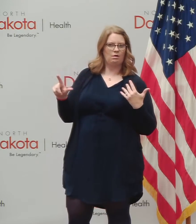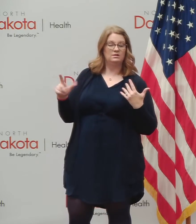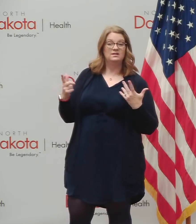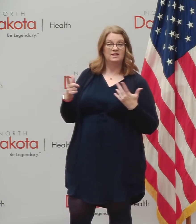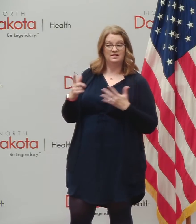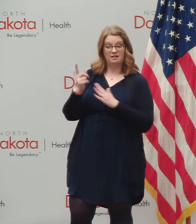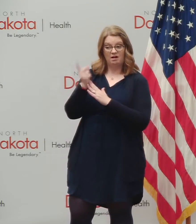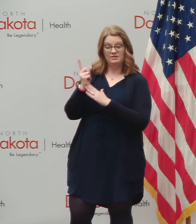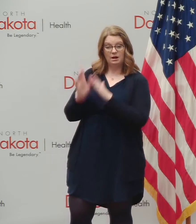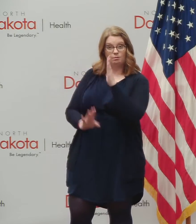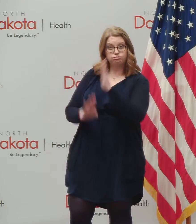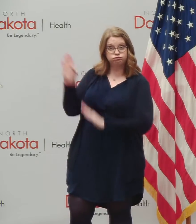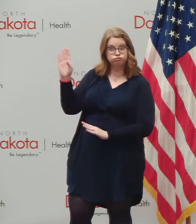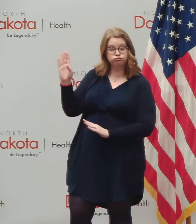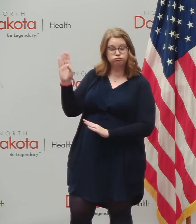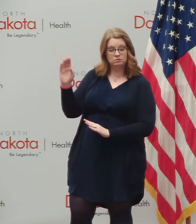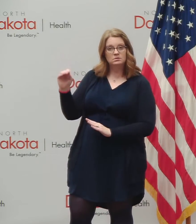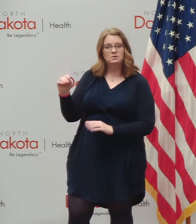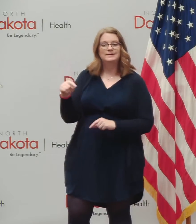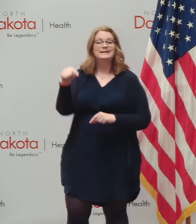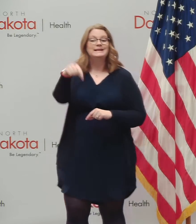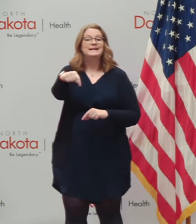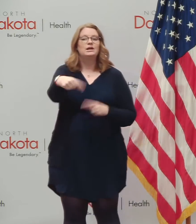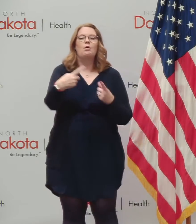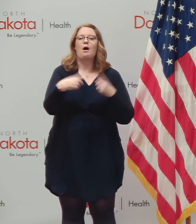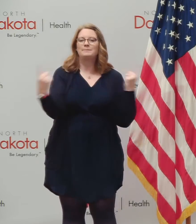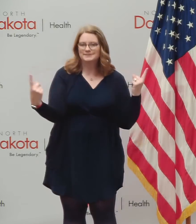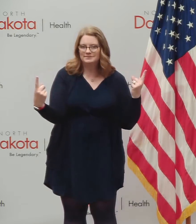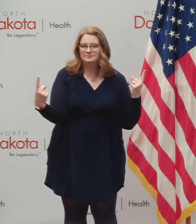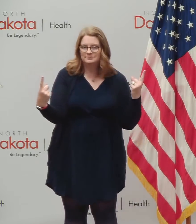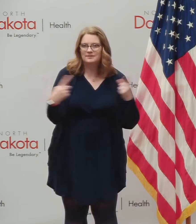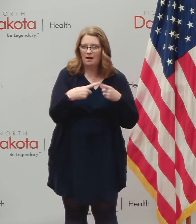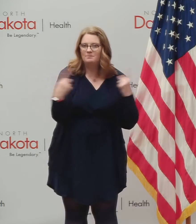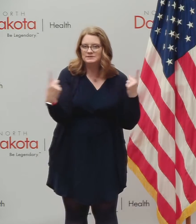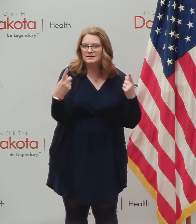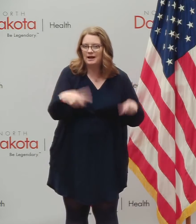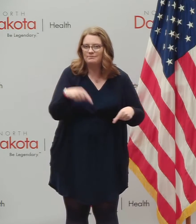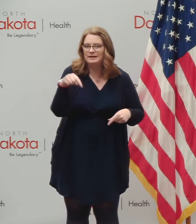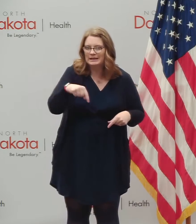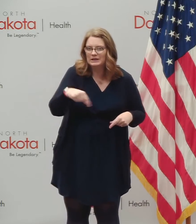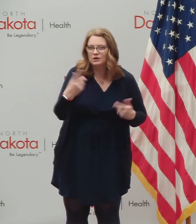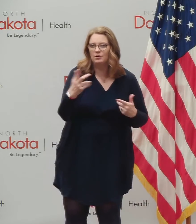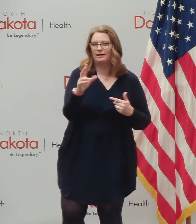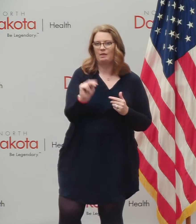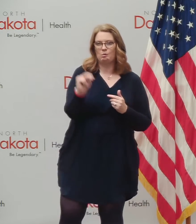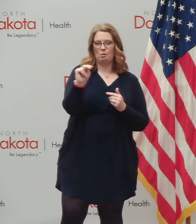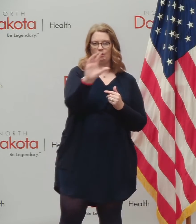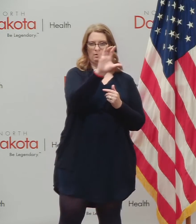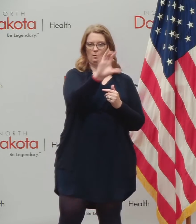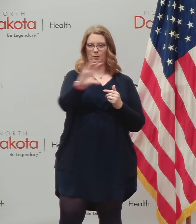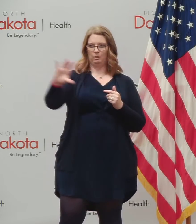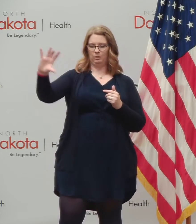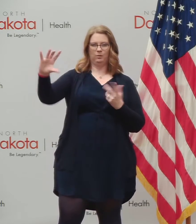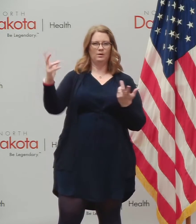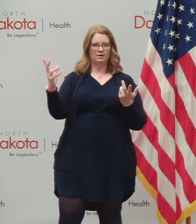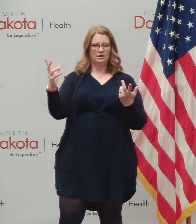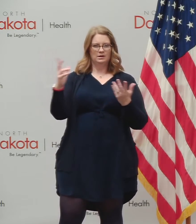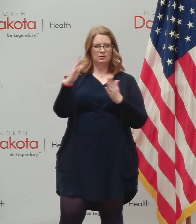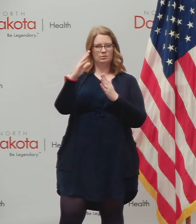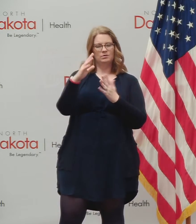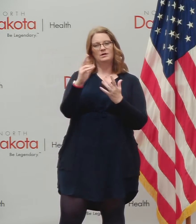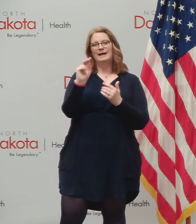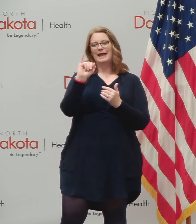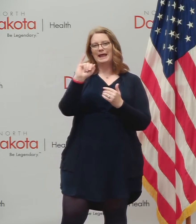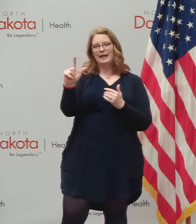took off. We're seeing the exact opposite here across the northern tier of states, and whether that's from sort